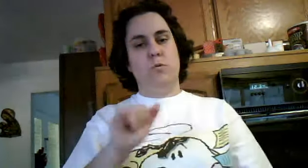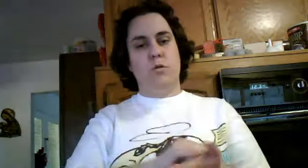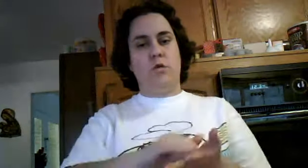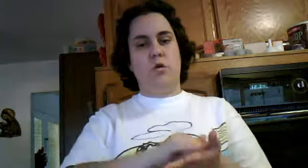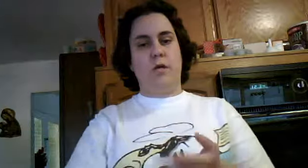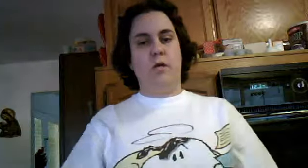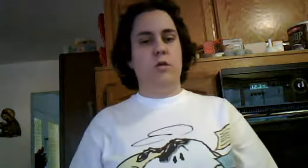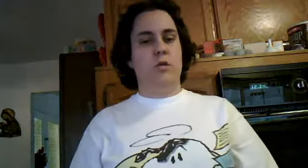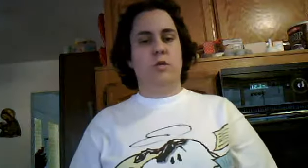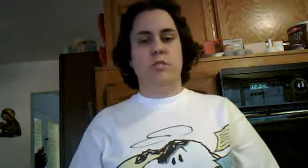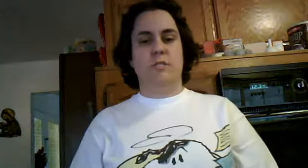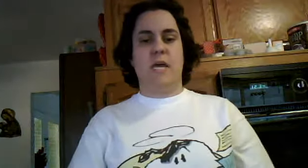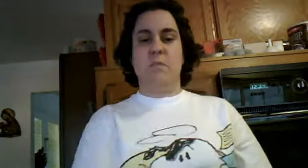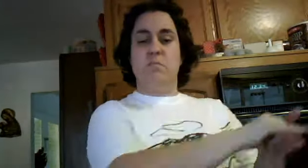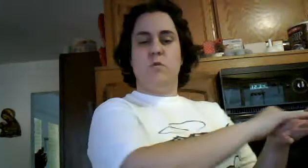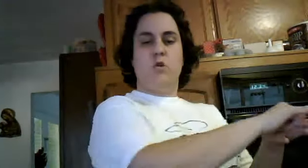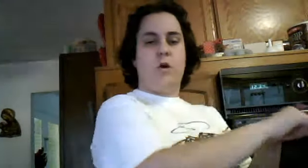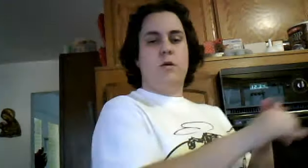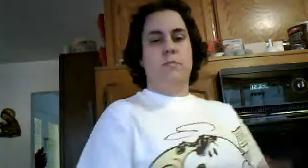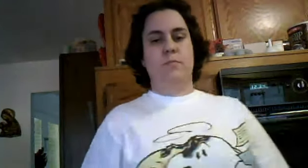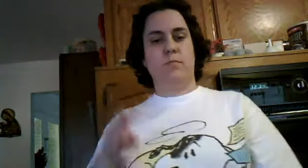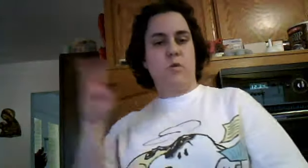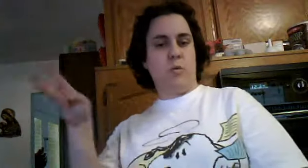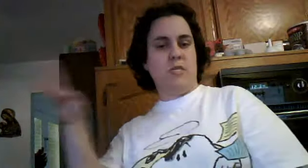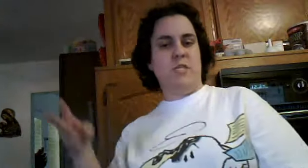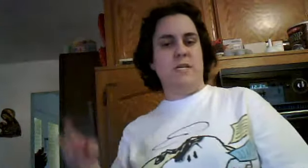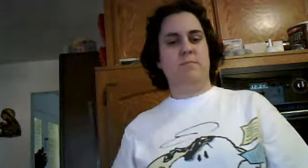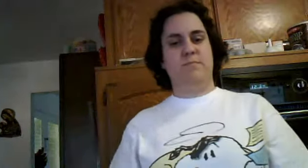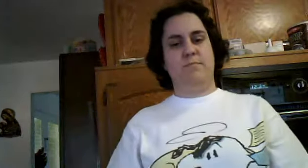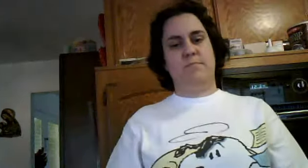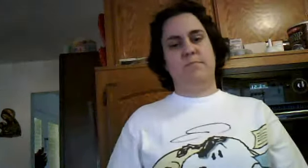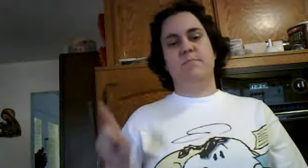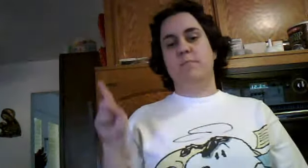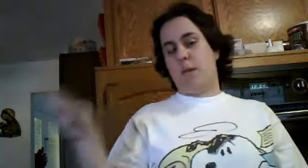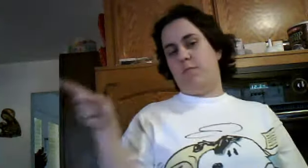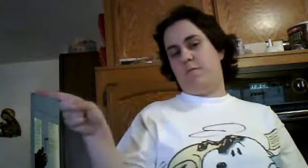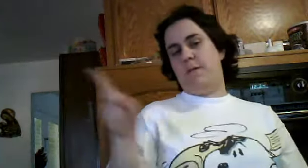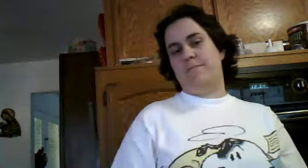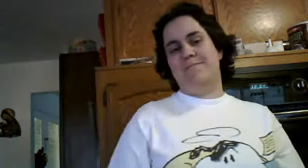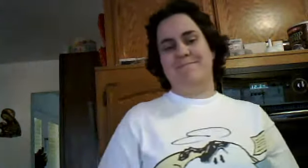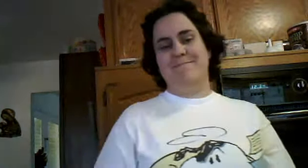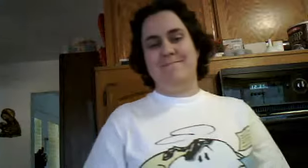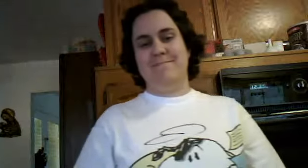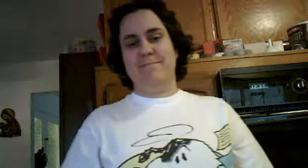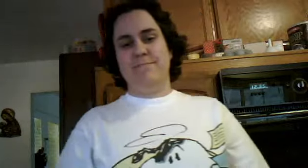New York. You can just say New York, Washington, I prefer it.